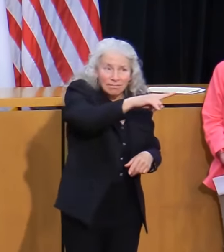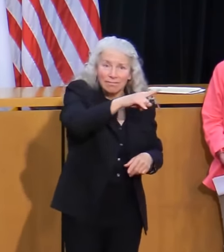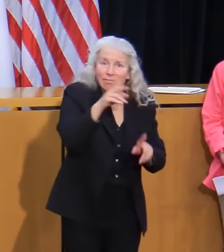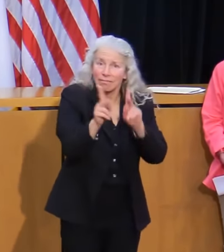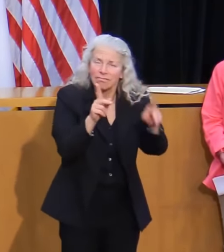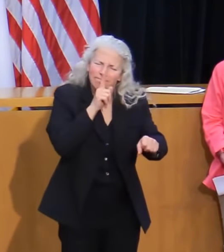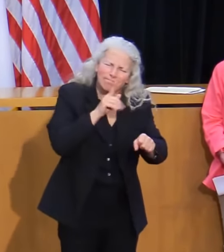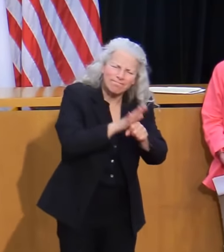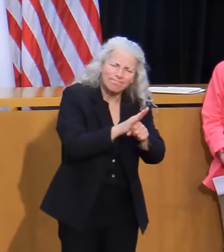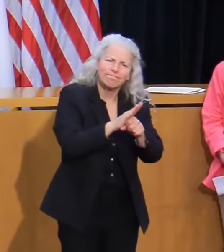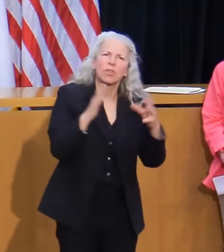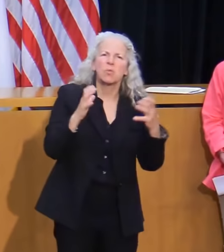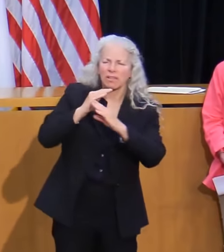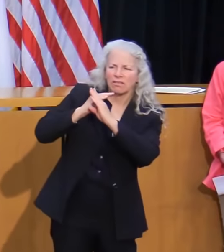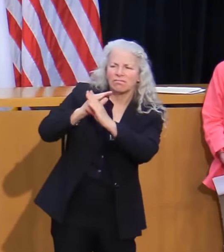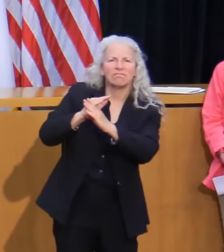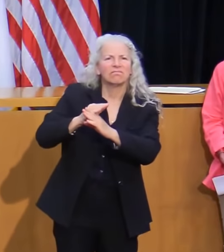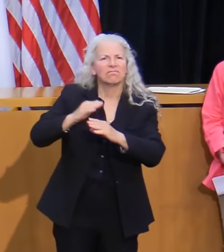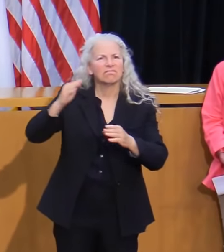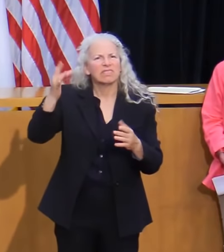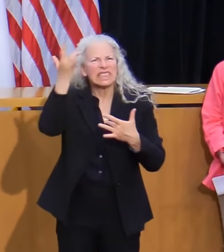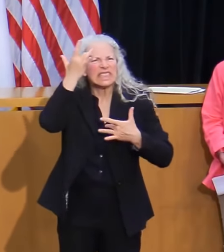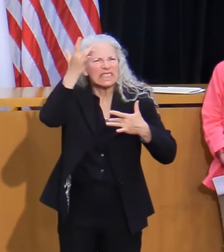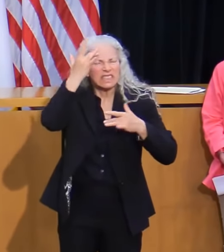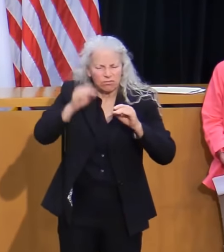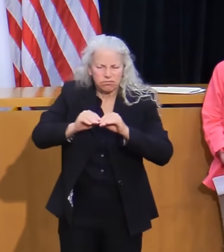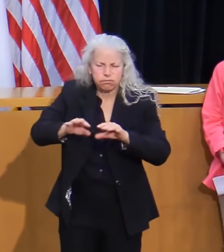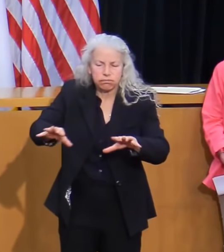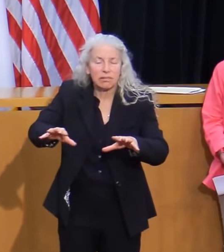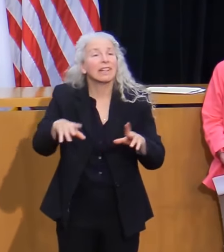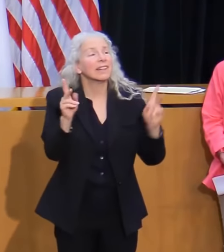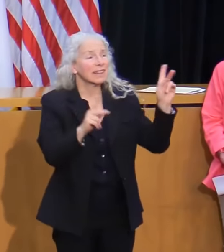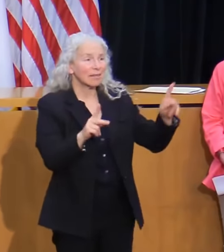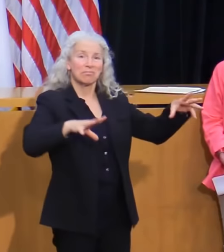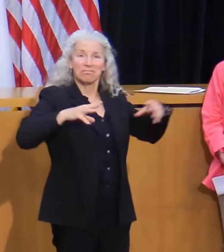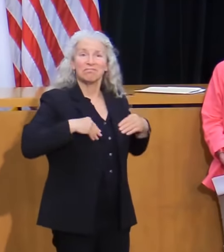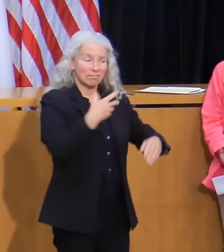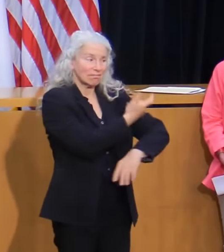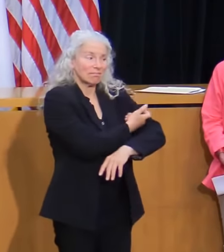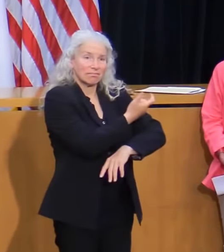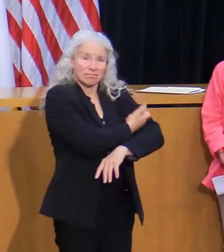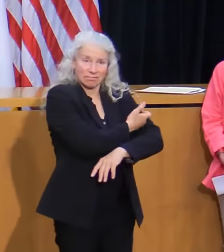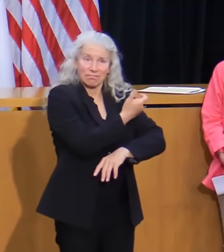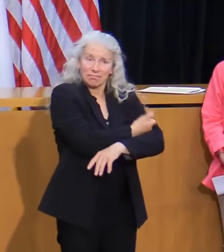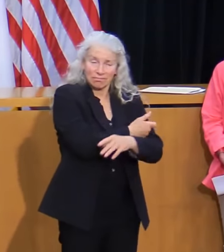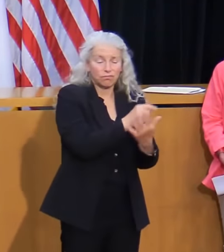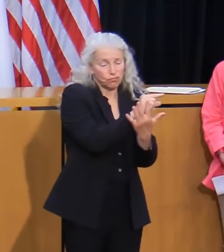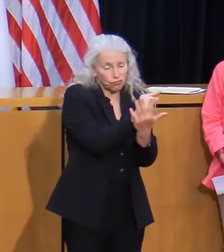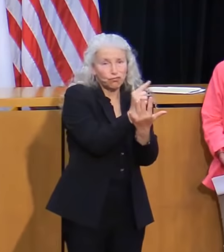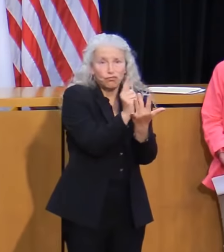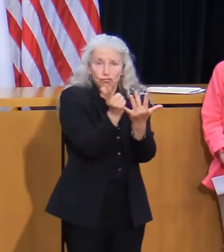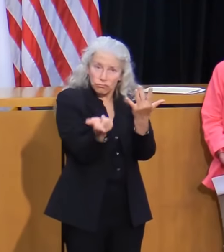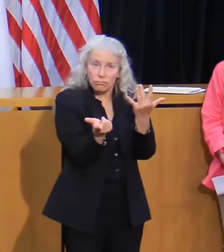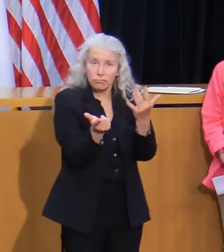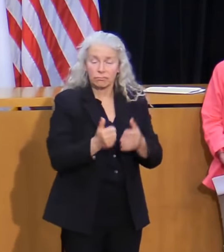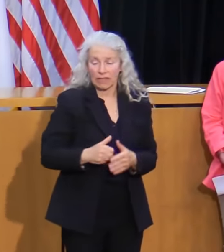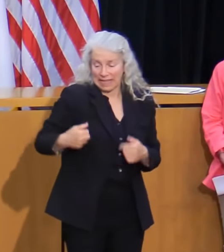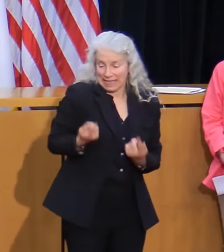to stop the spread of COVID and people lining up and getting a vaccine when it's their turn. Since